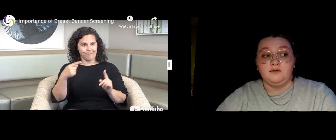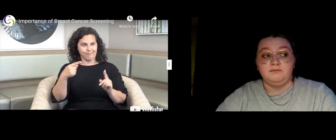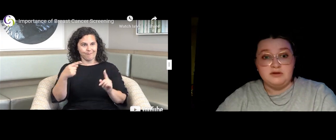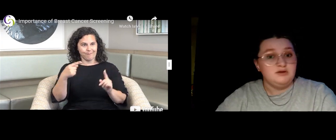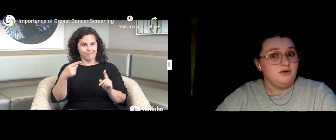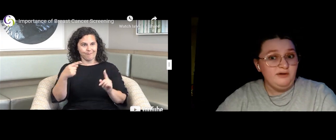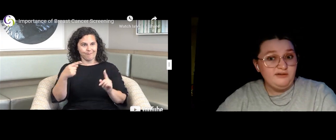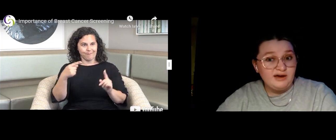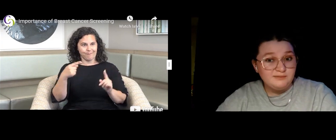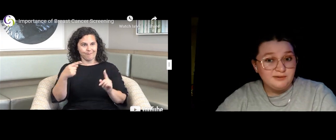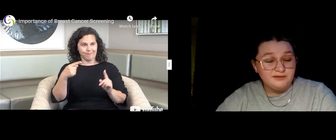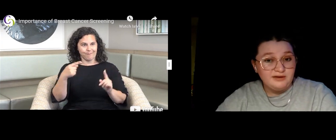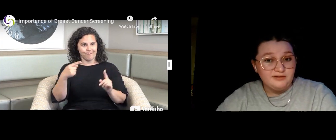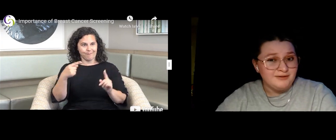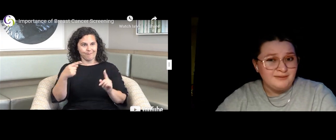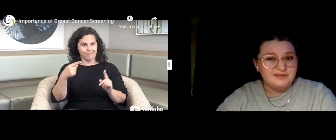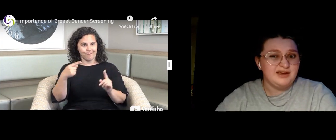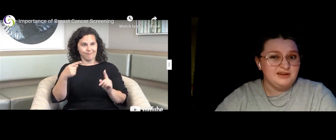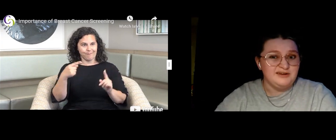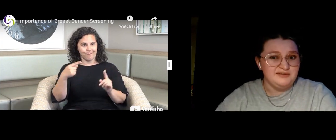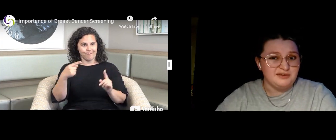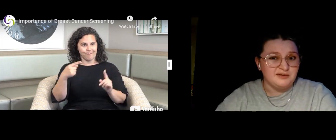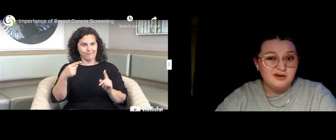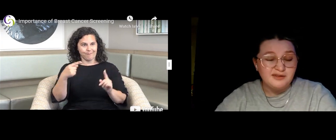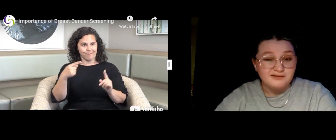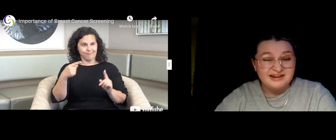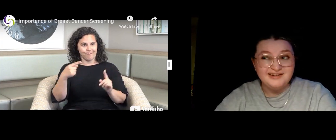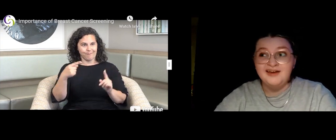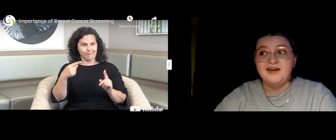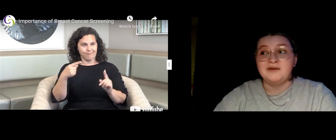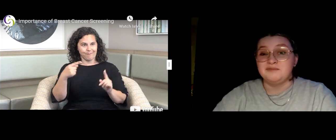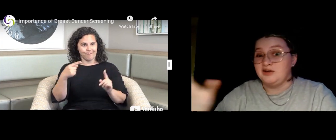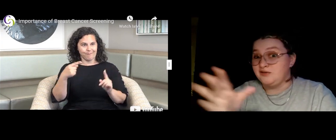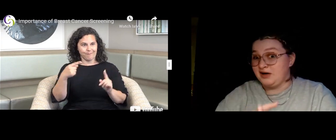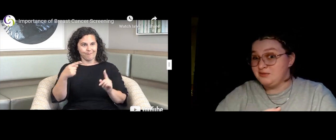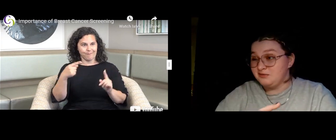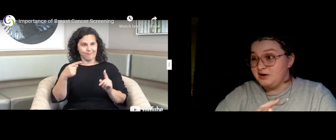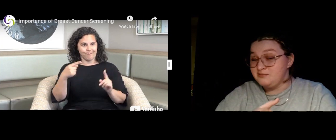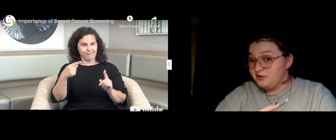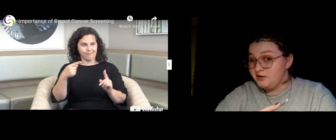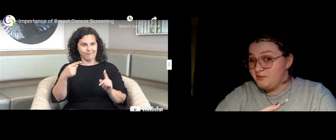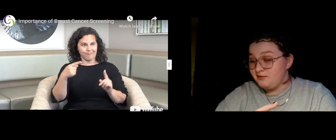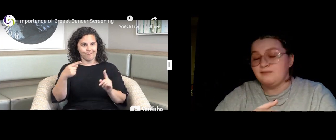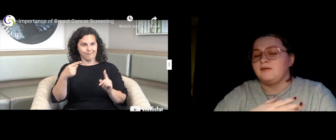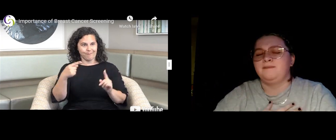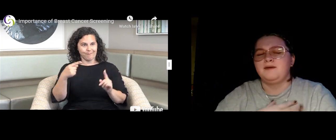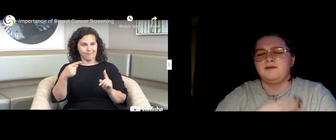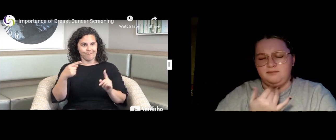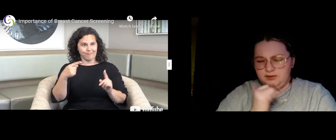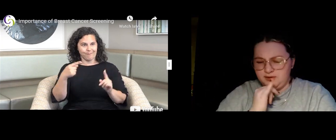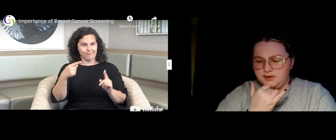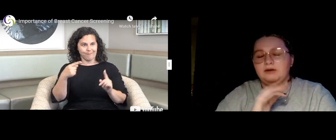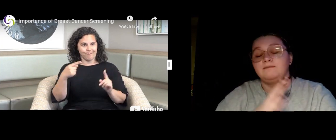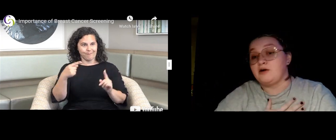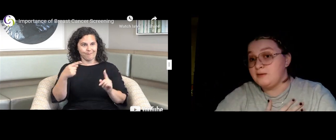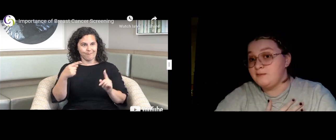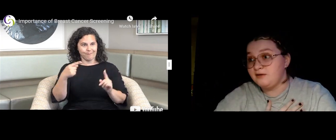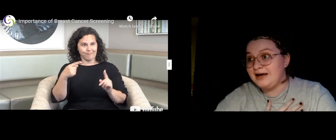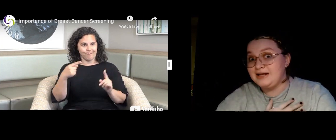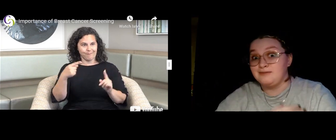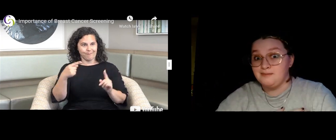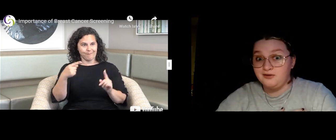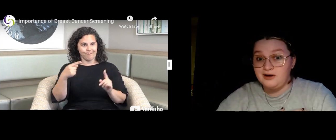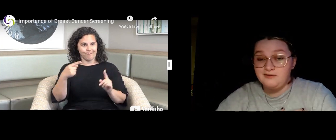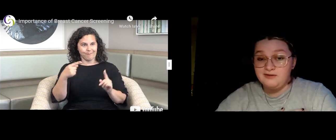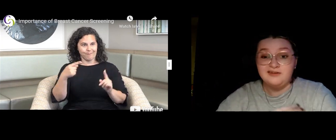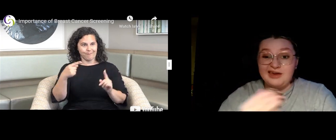So, I've had breast cancer about 10 years ago. You know that, right? My great grandmother, no, interpret error. My grandmother had